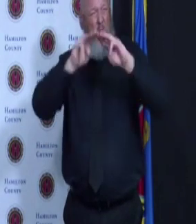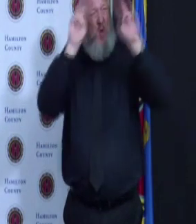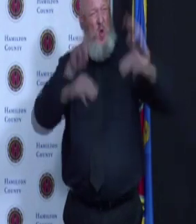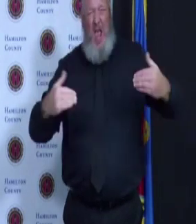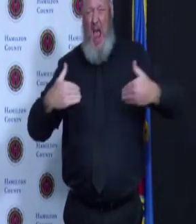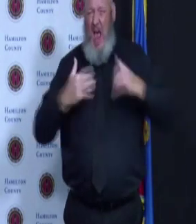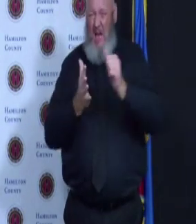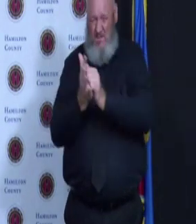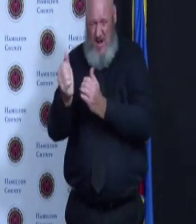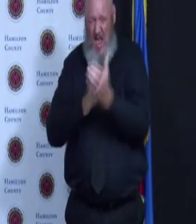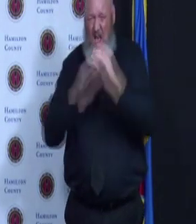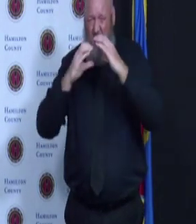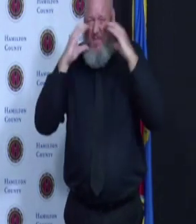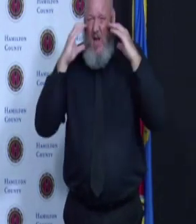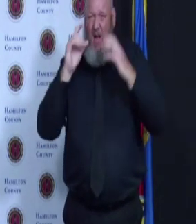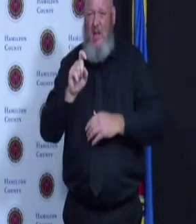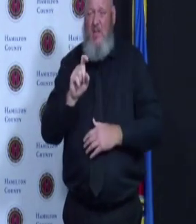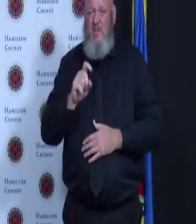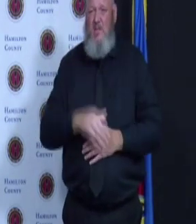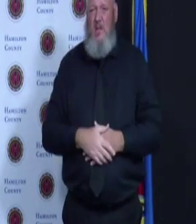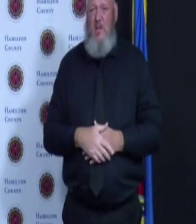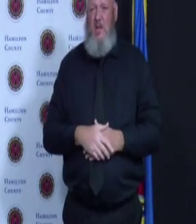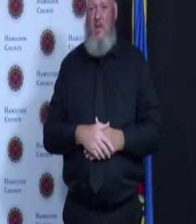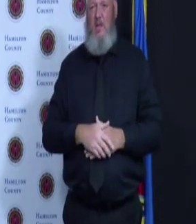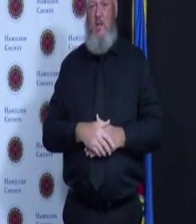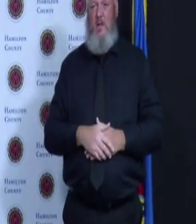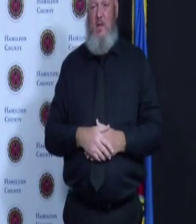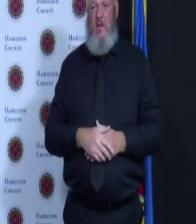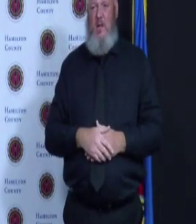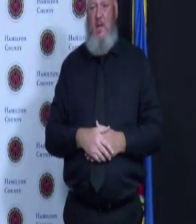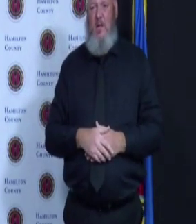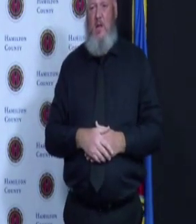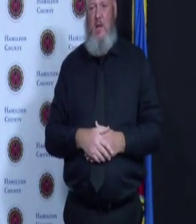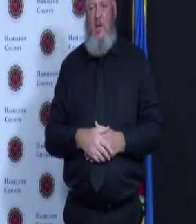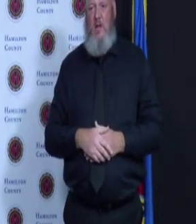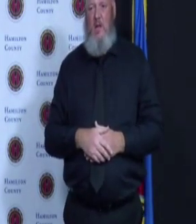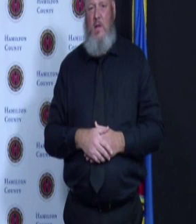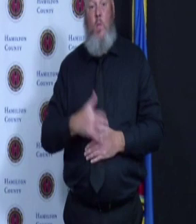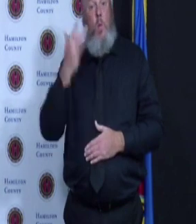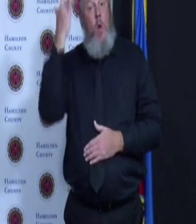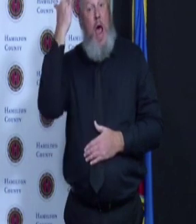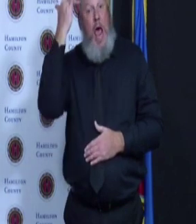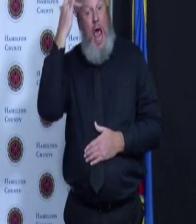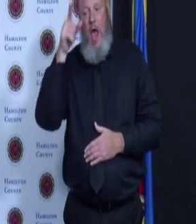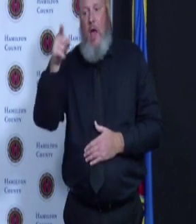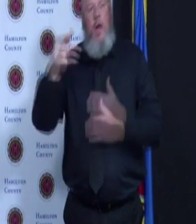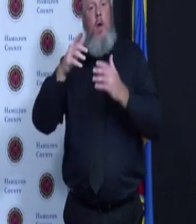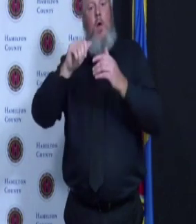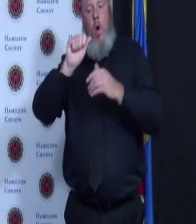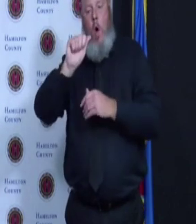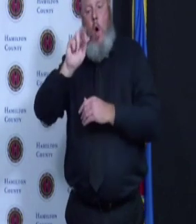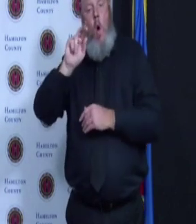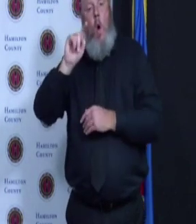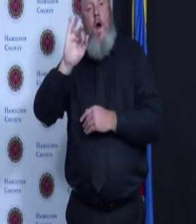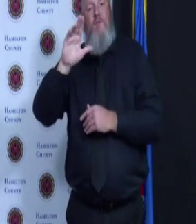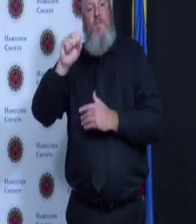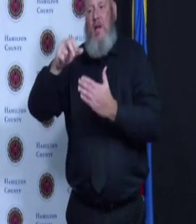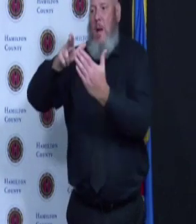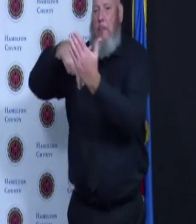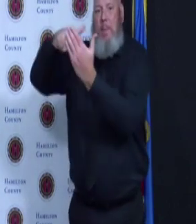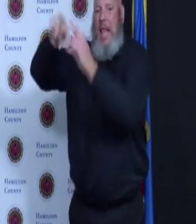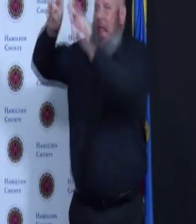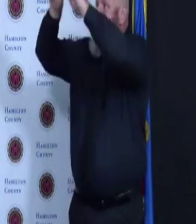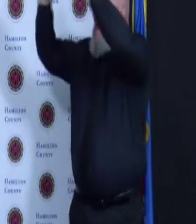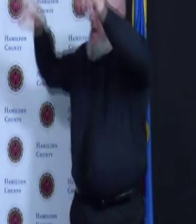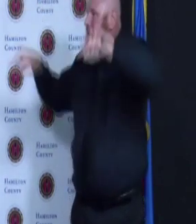documents that are very old, and they have to be very careful when they interact with those documents or the sculptures or whatever they are. And so